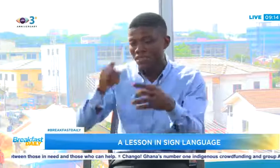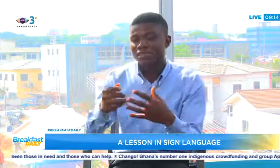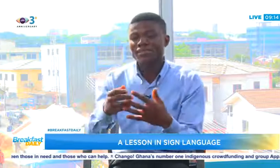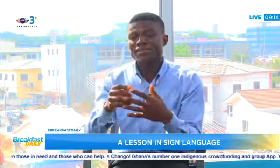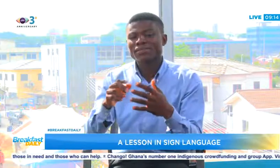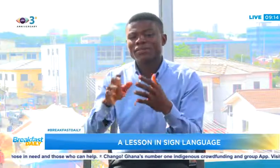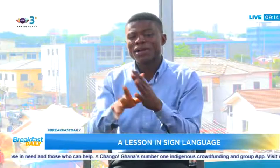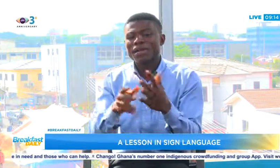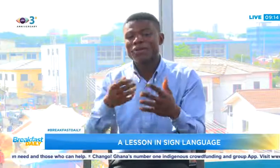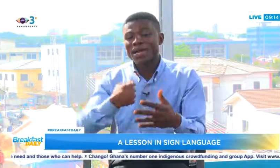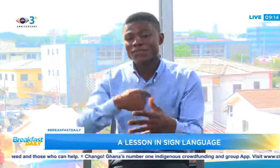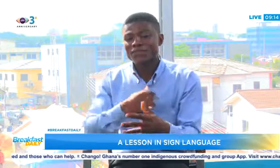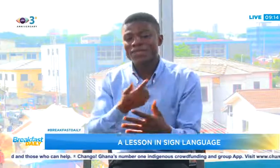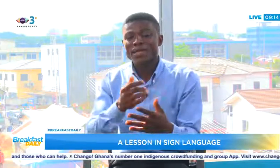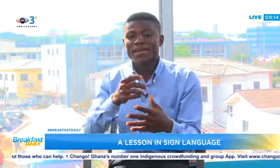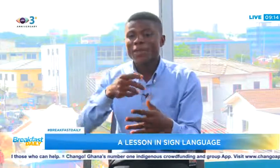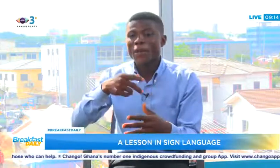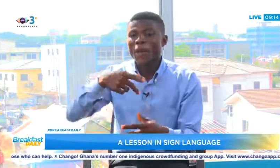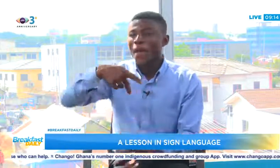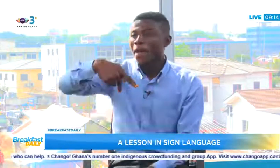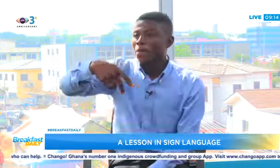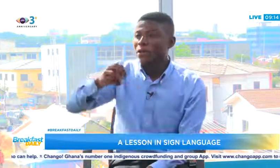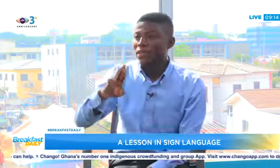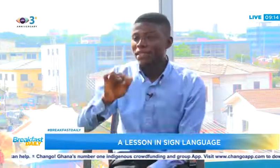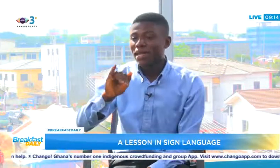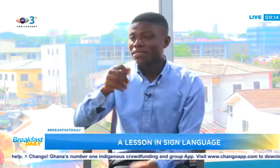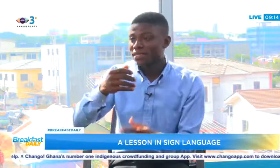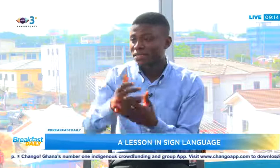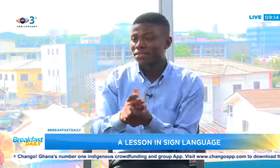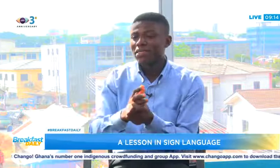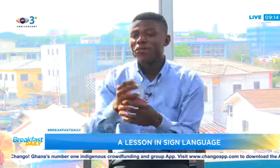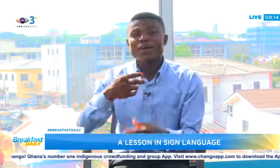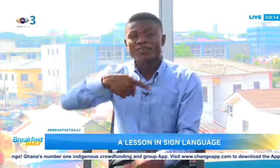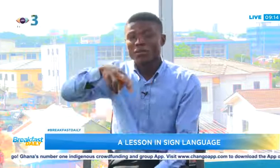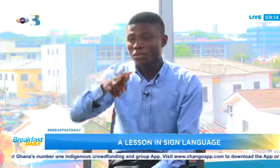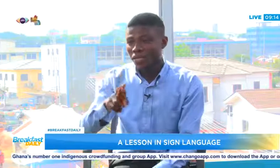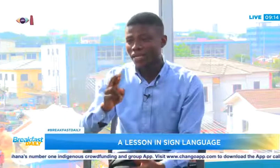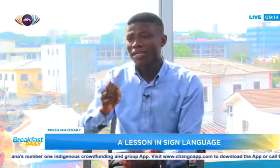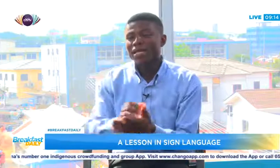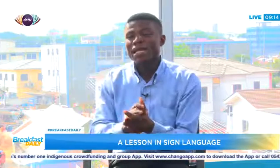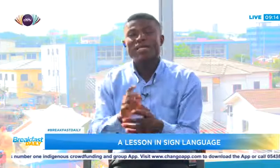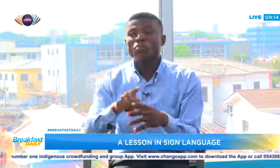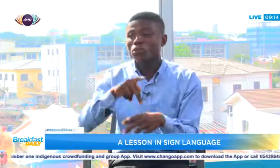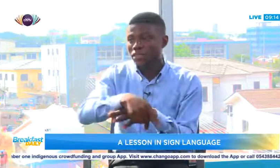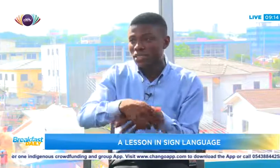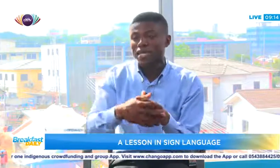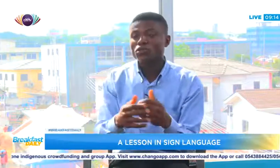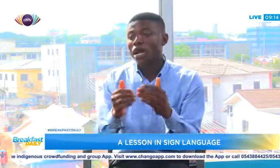happens by, we have the perinatal stage, we have the pre, and then the postnatal. So I would like